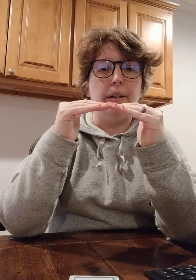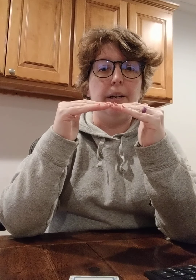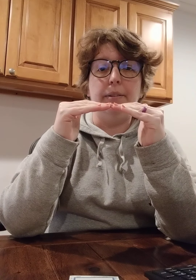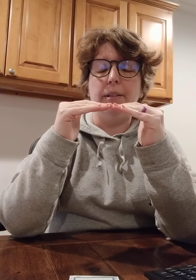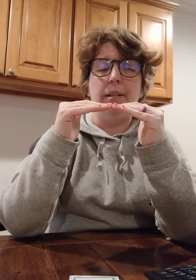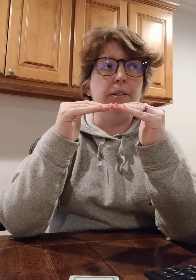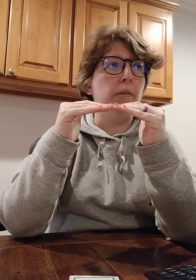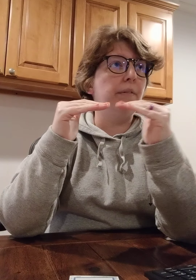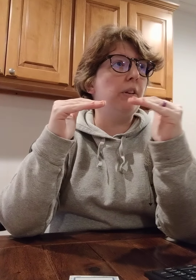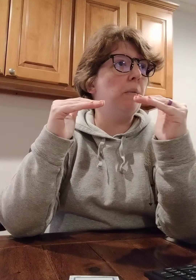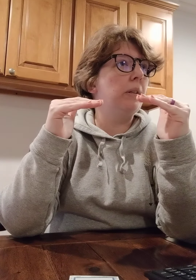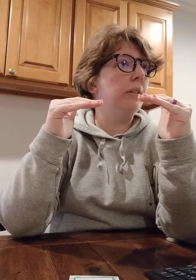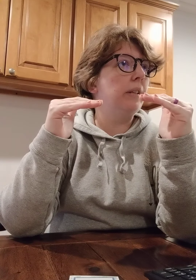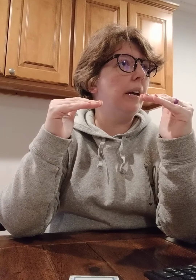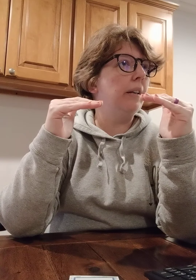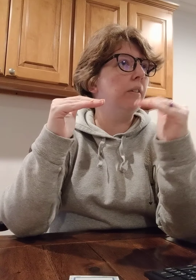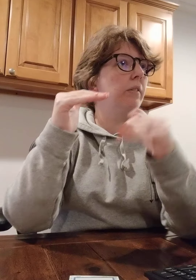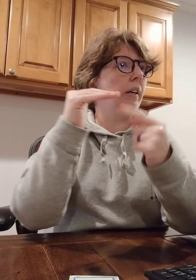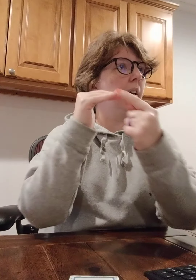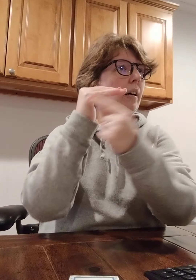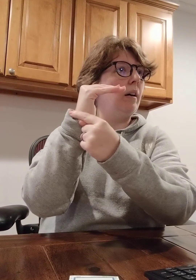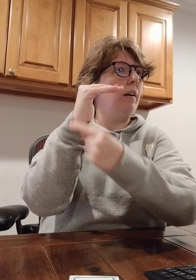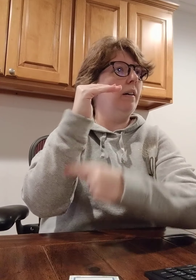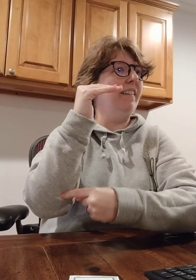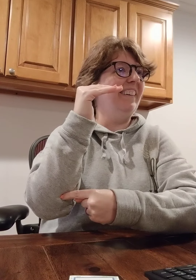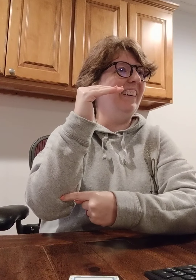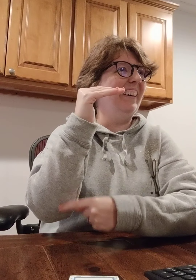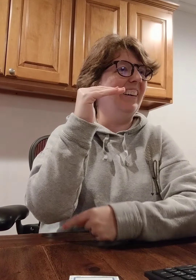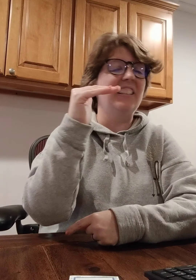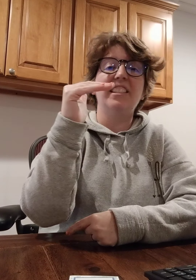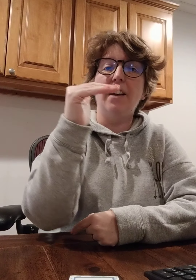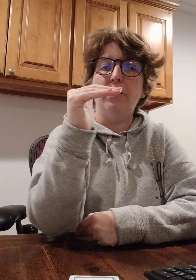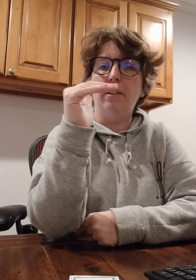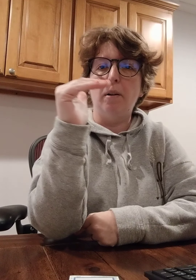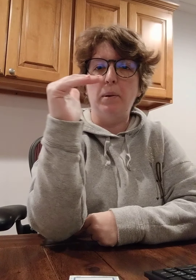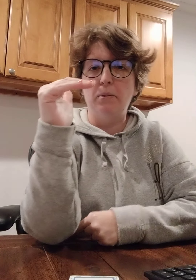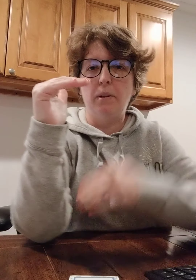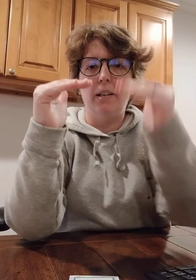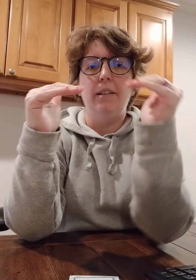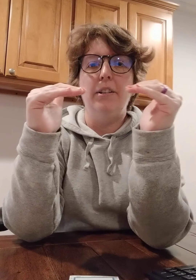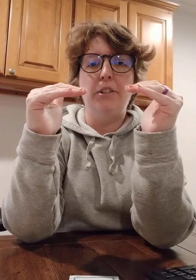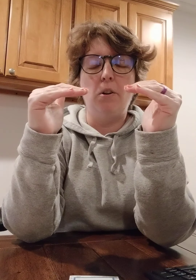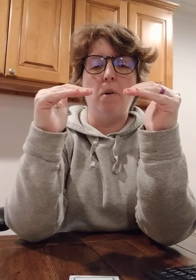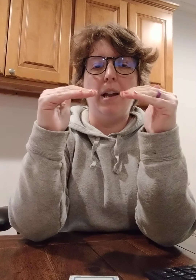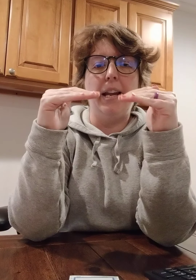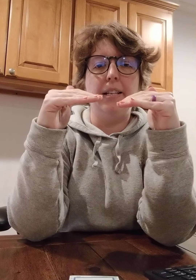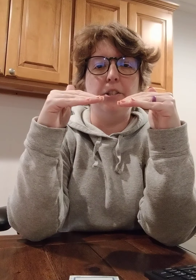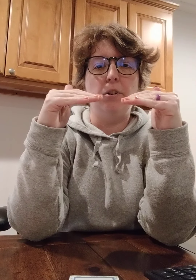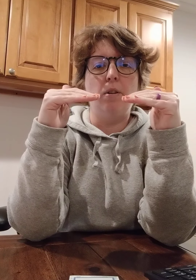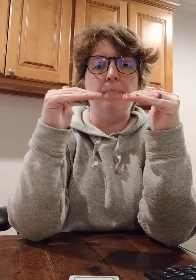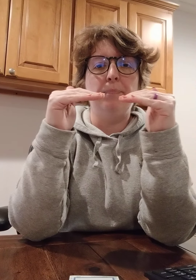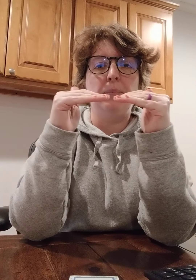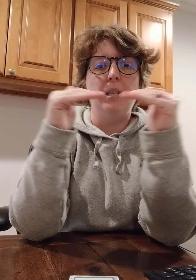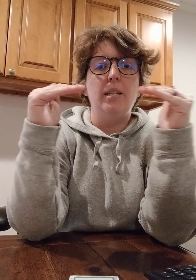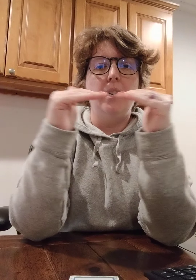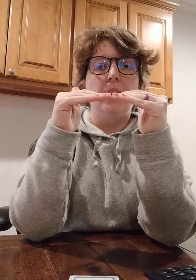I don't even know what to say. It looks like a 7 almost, right? Your whole hand and your arm.